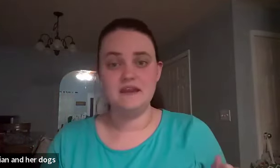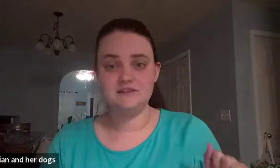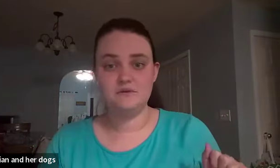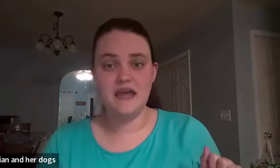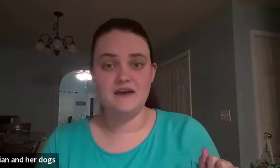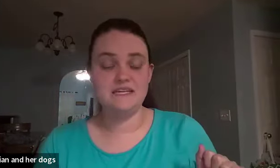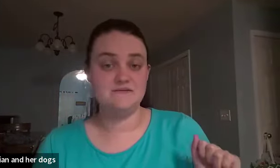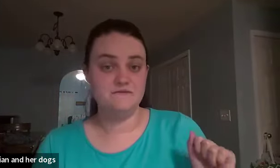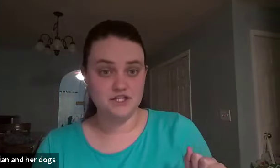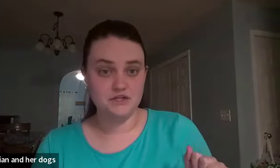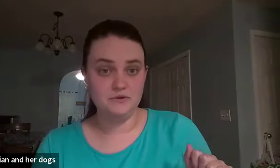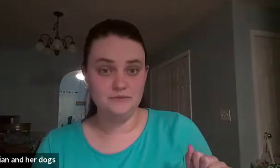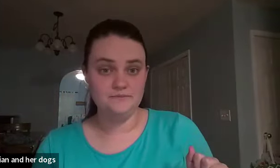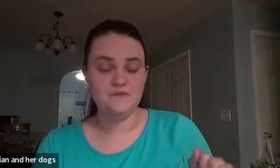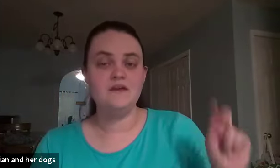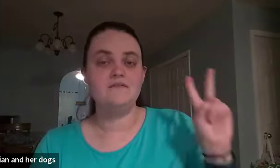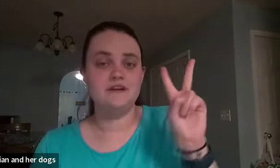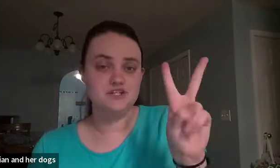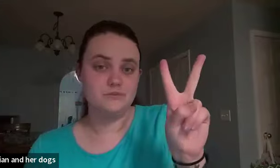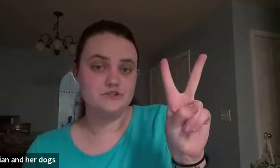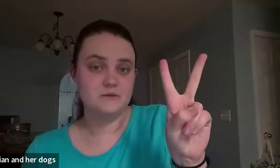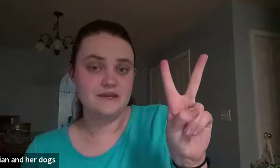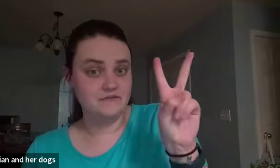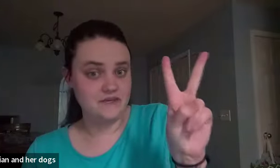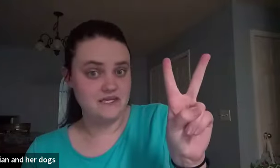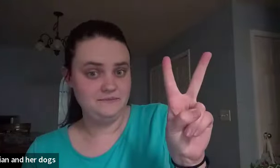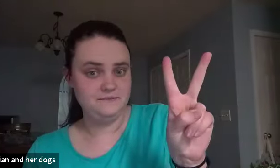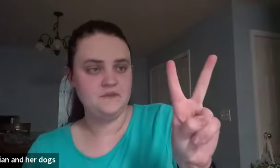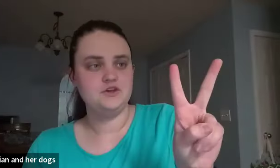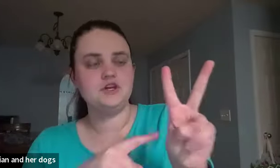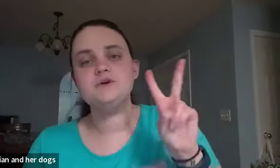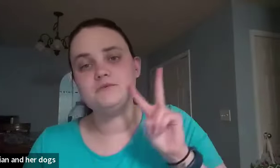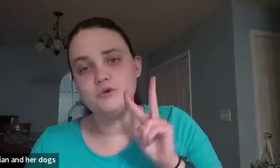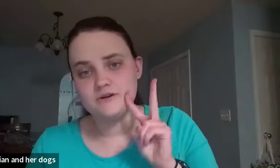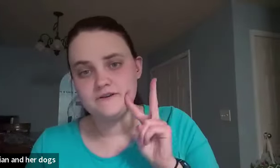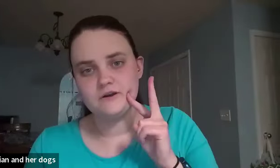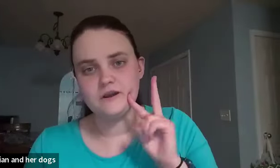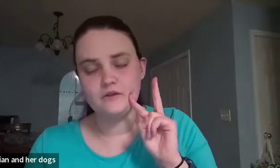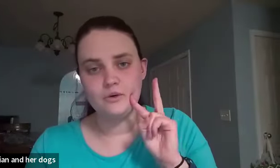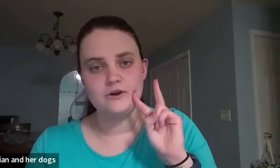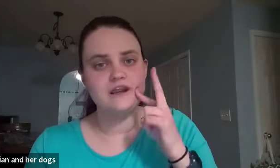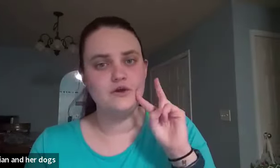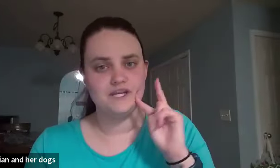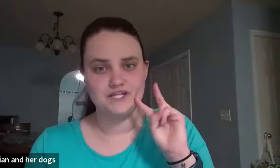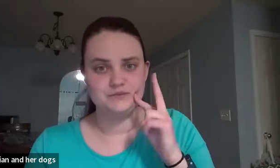The next one we have is vegetable. Vegetable is going to be a V. You're going to put your pointer finger in the corner and go